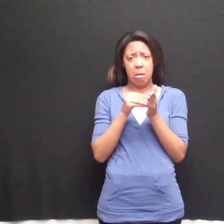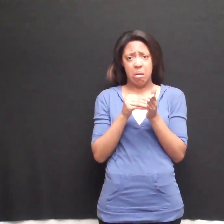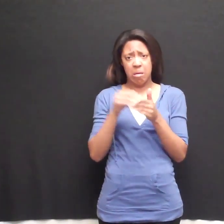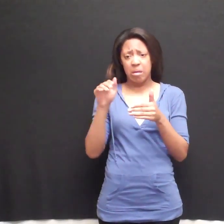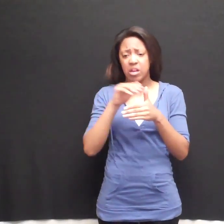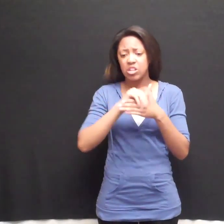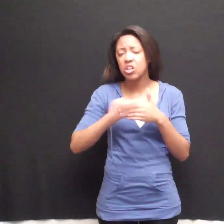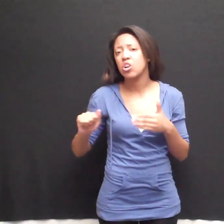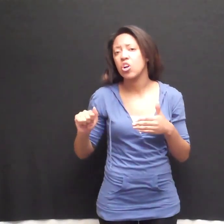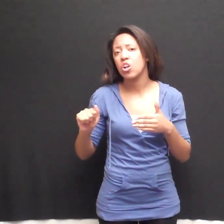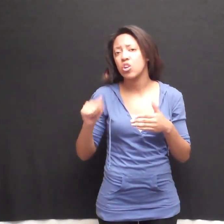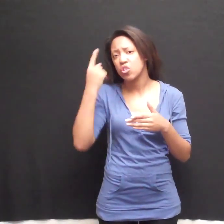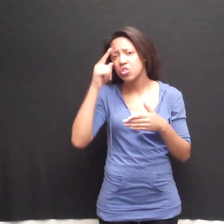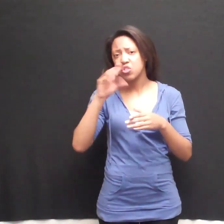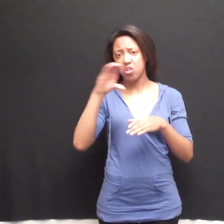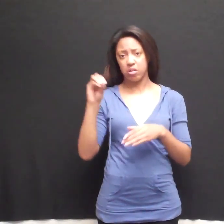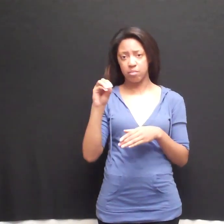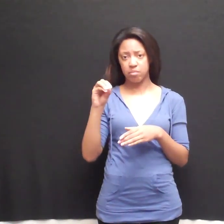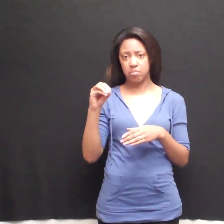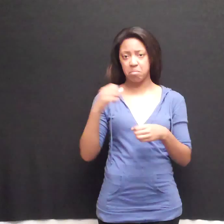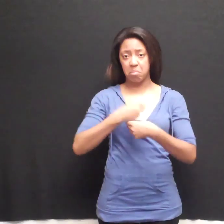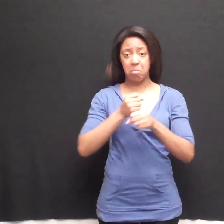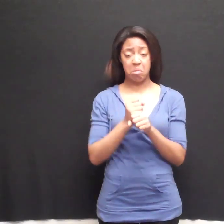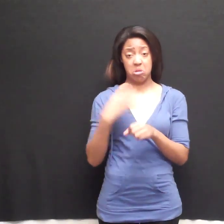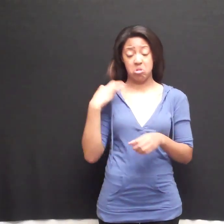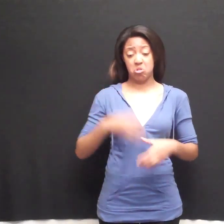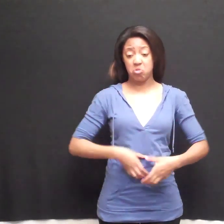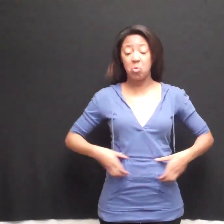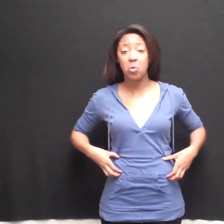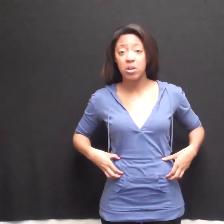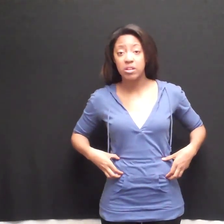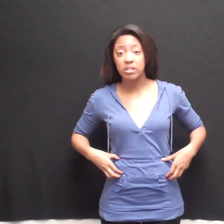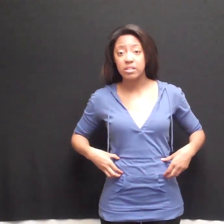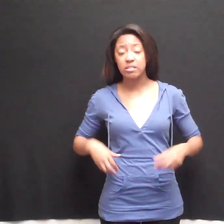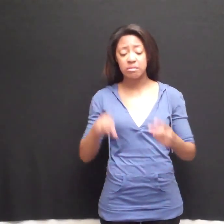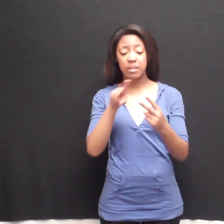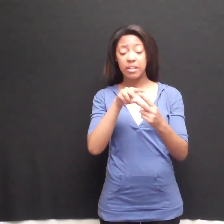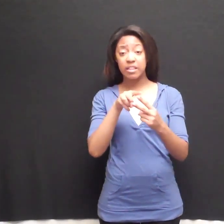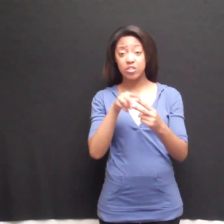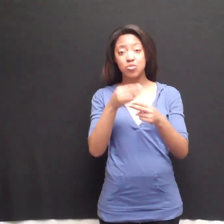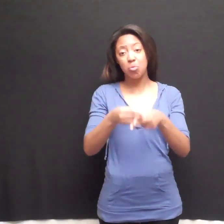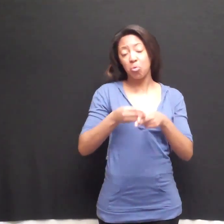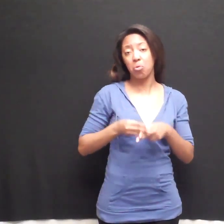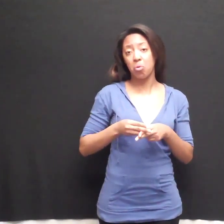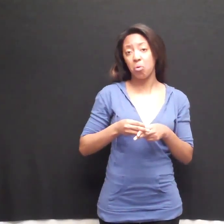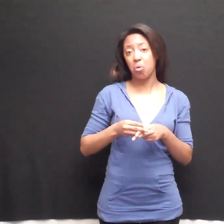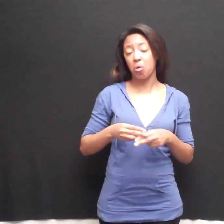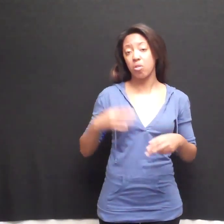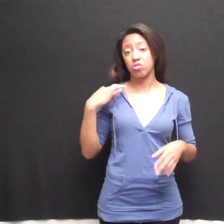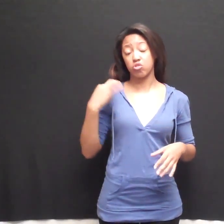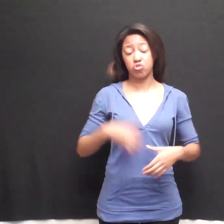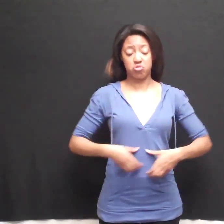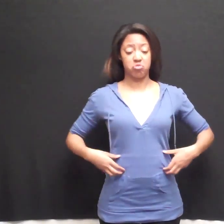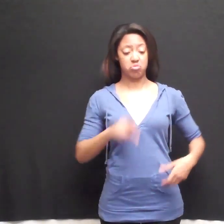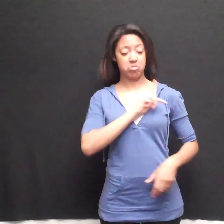the shirtwaist. Harris and Blank were known as the Shirtwaist Kings, but their empire, as they saw it, was